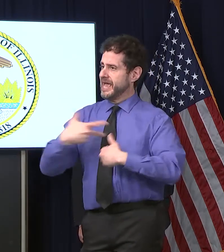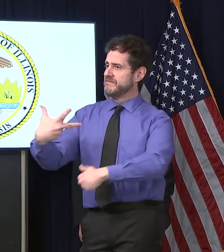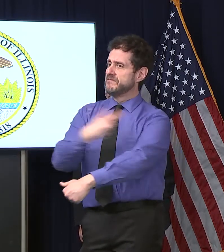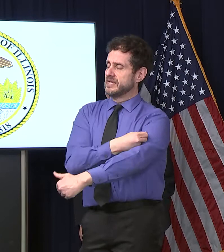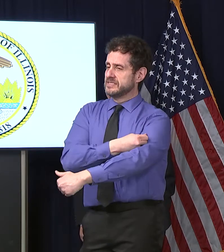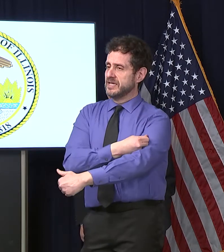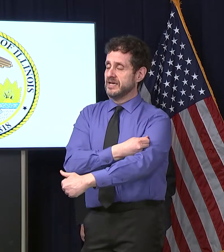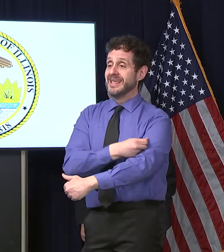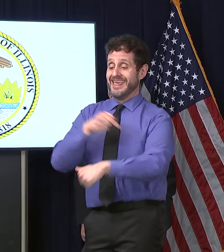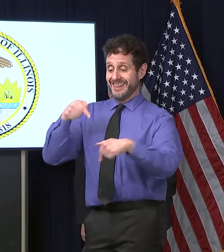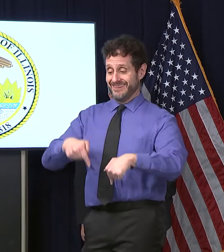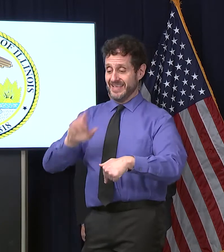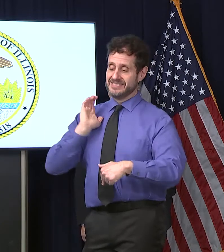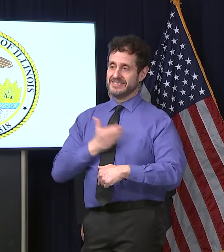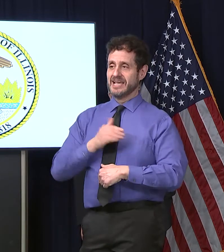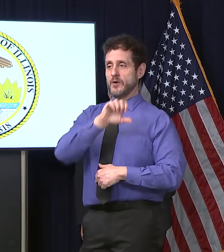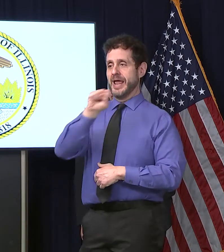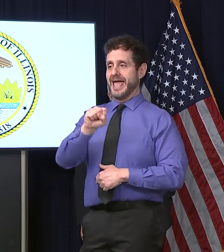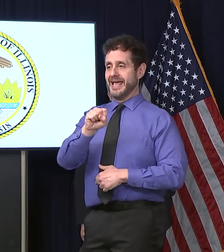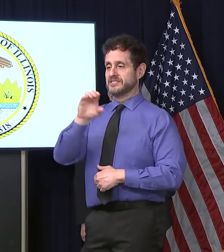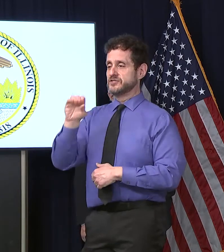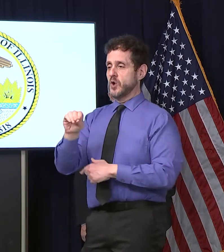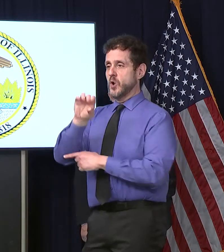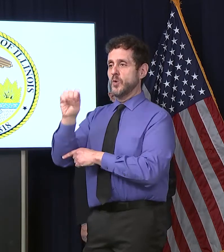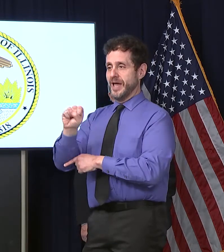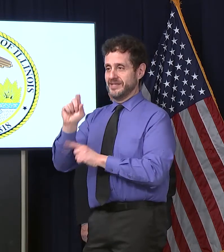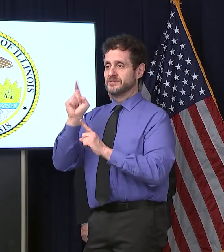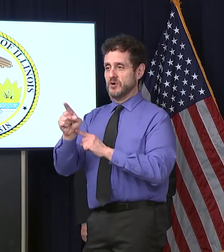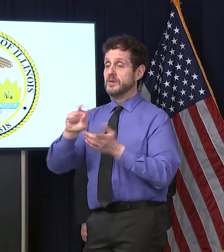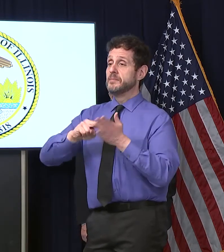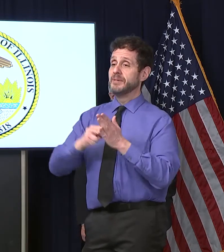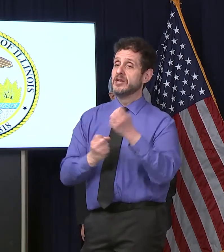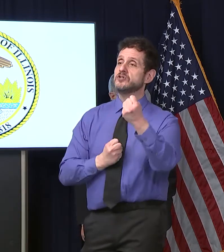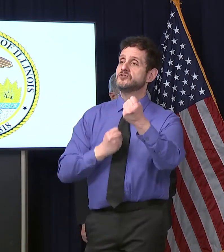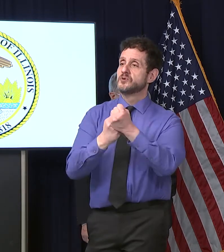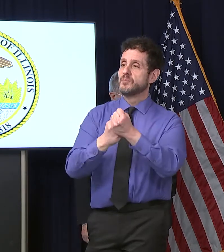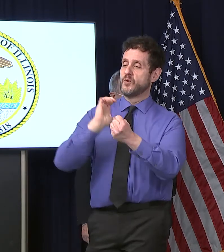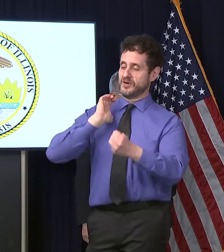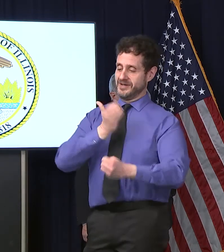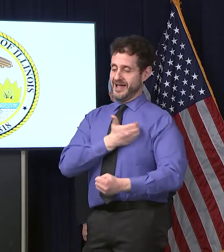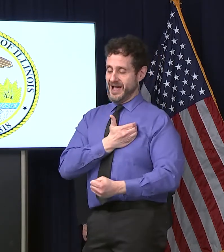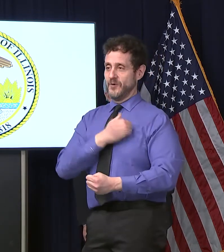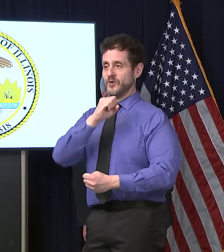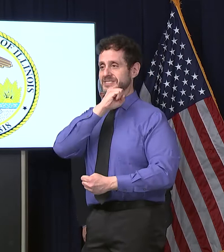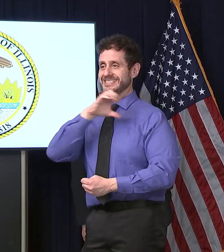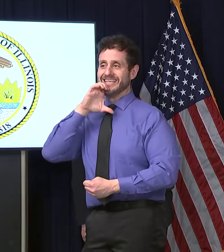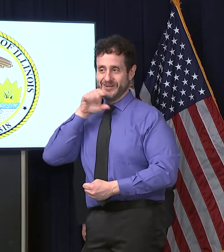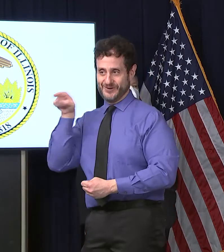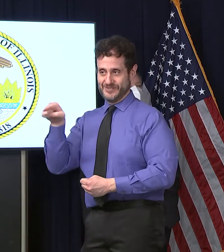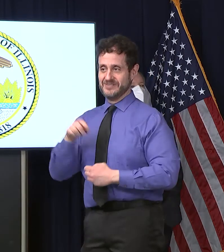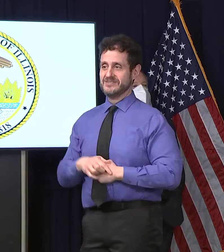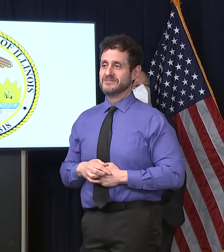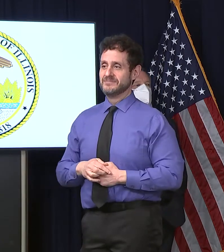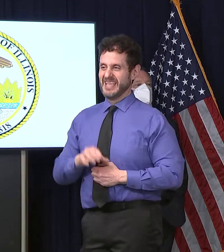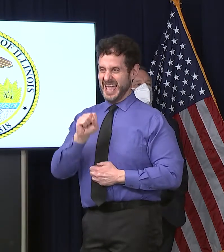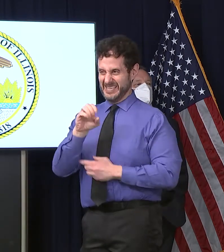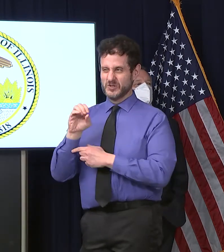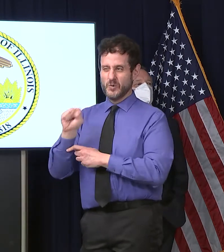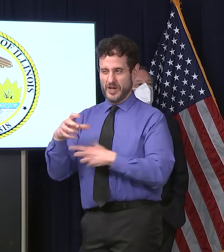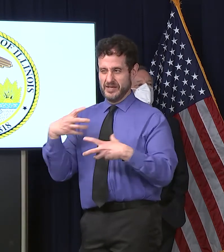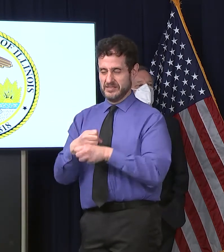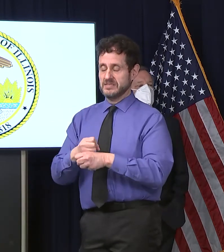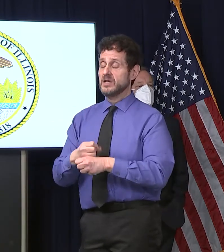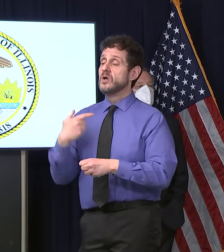our SOS moment. Support our seniors. We'll continue to be committed to our